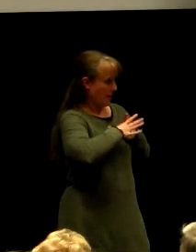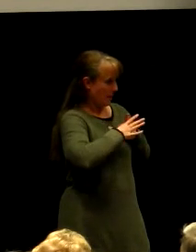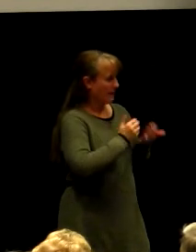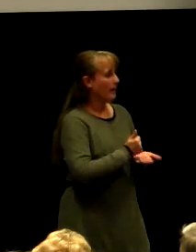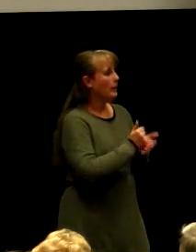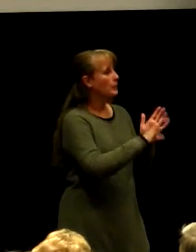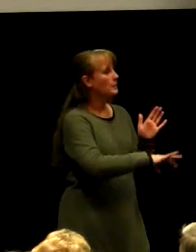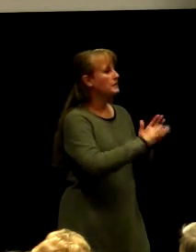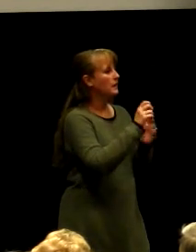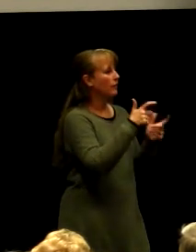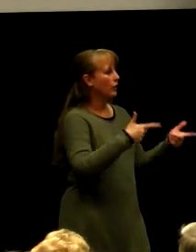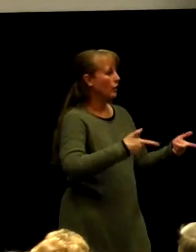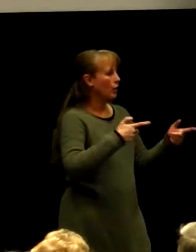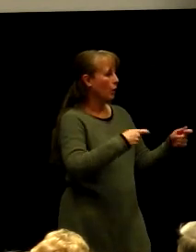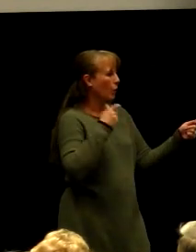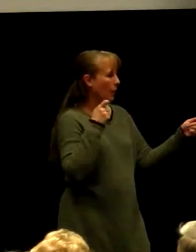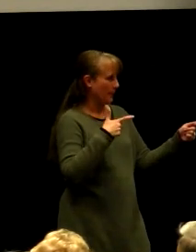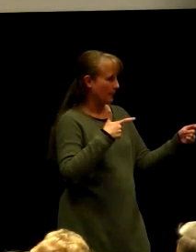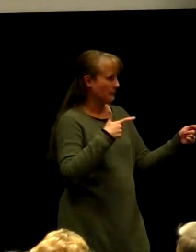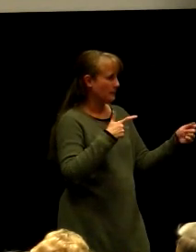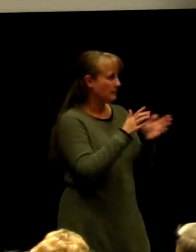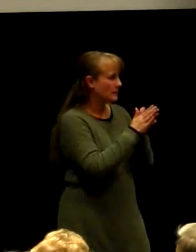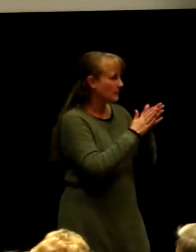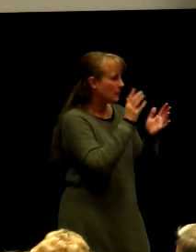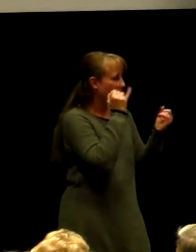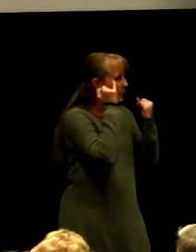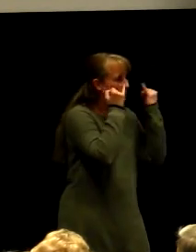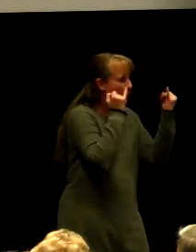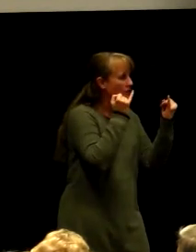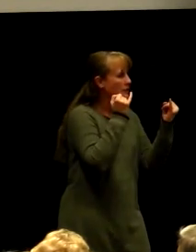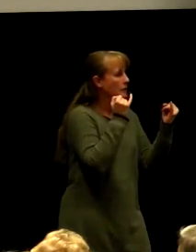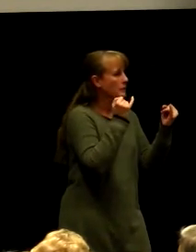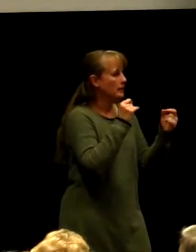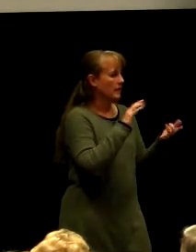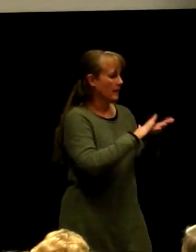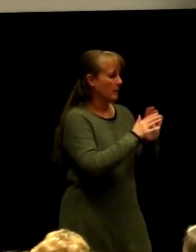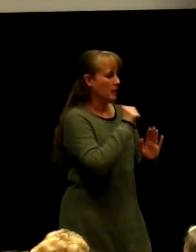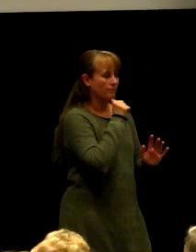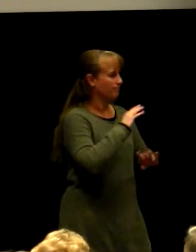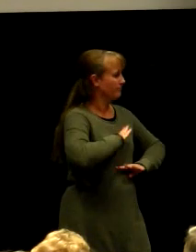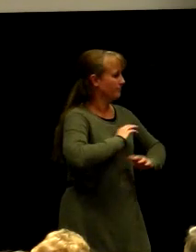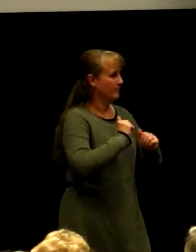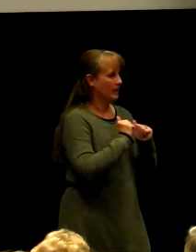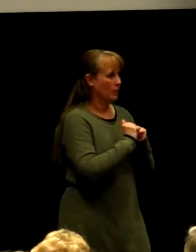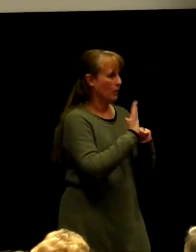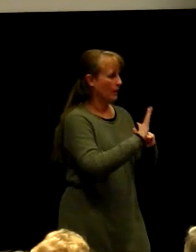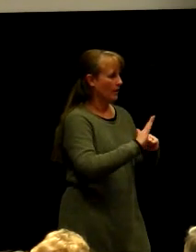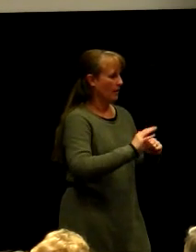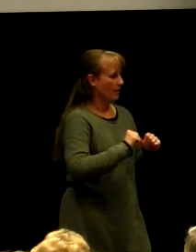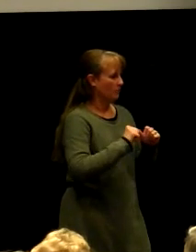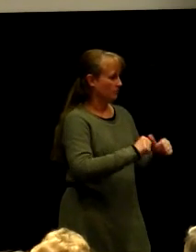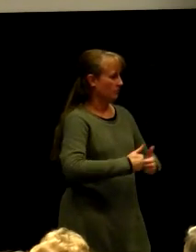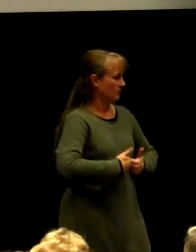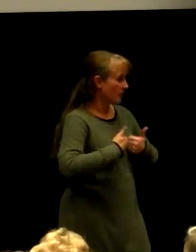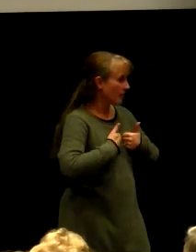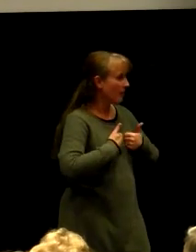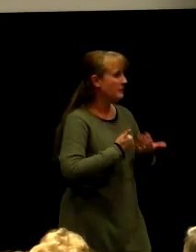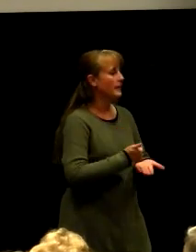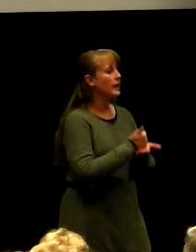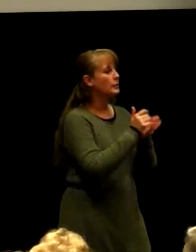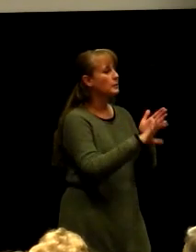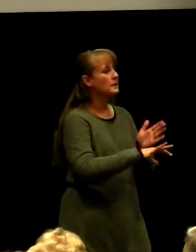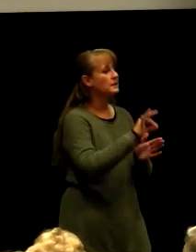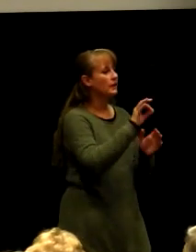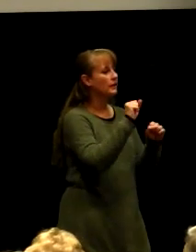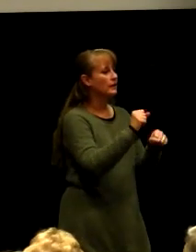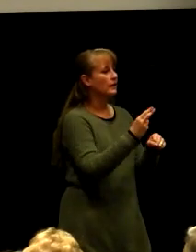discover weapons. It kind of stimulates their imagination, makes them dissatisfied with their lot, and helps them to discover